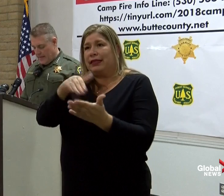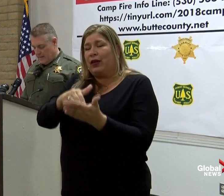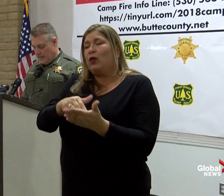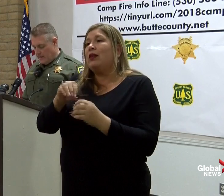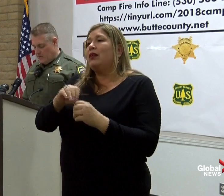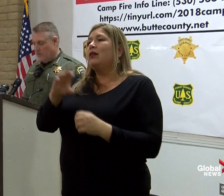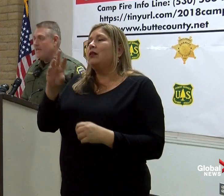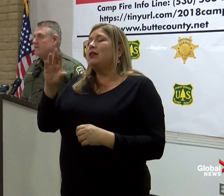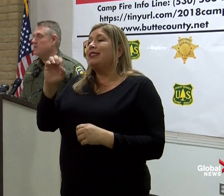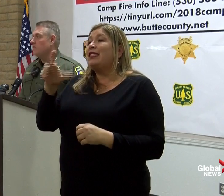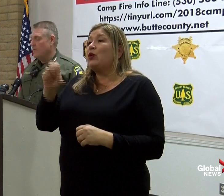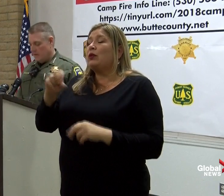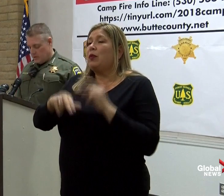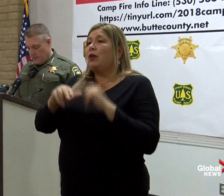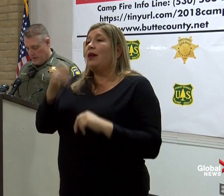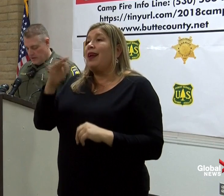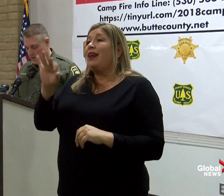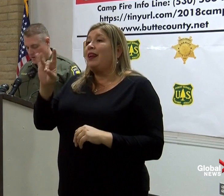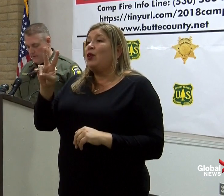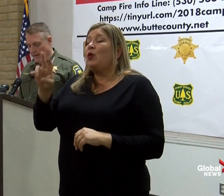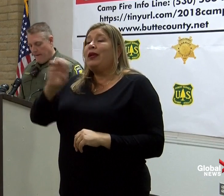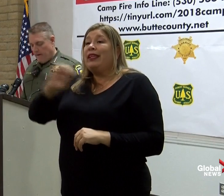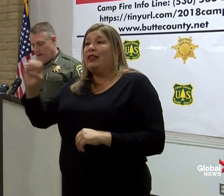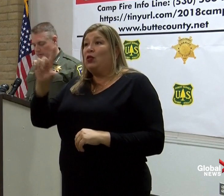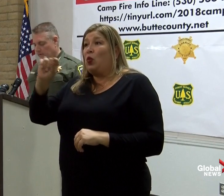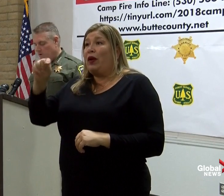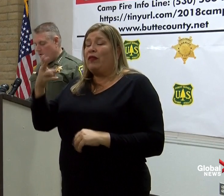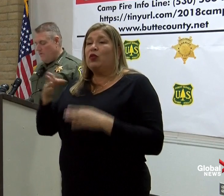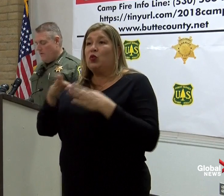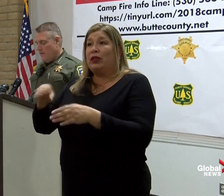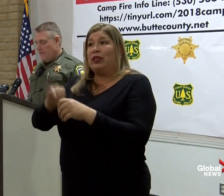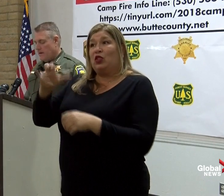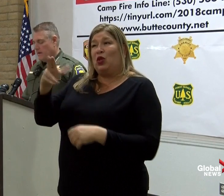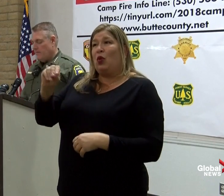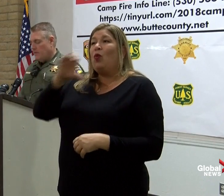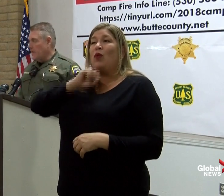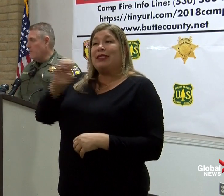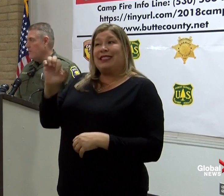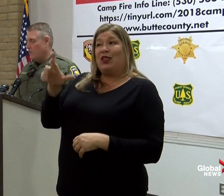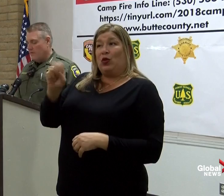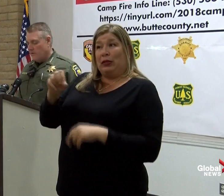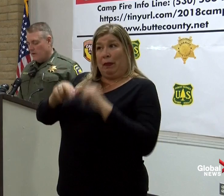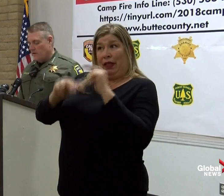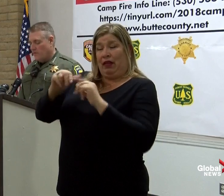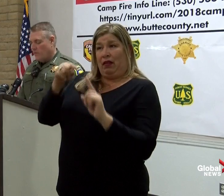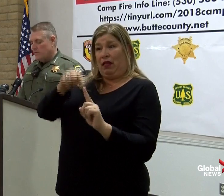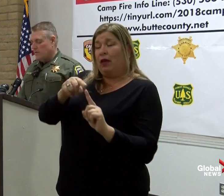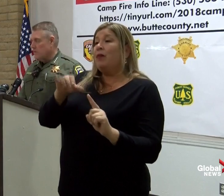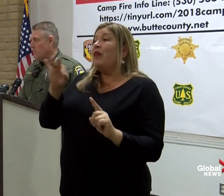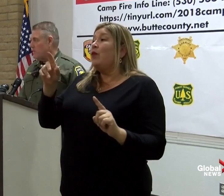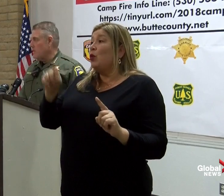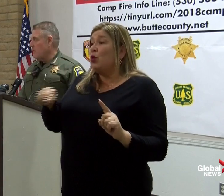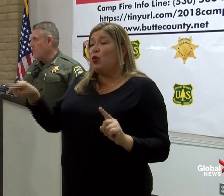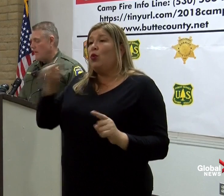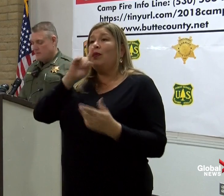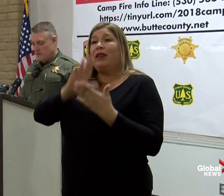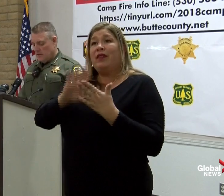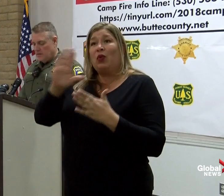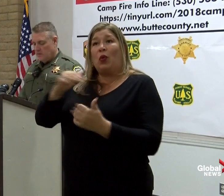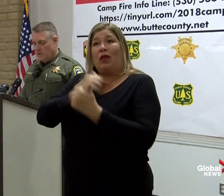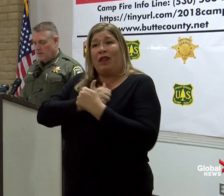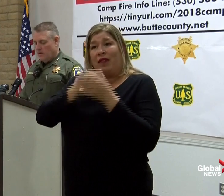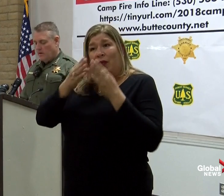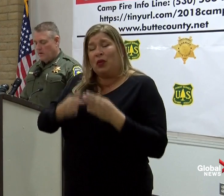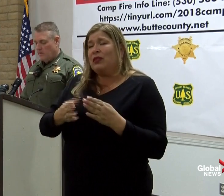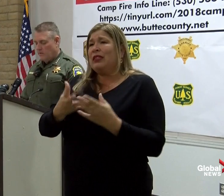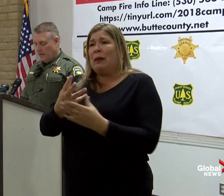is 1982 East 20th Street in Chico. If you believe that one of your loved ones is missing and perhaps